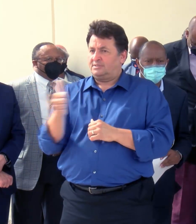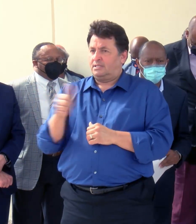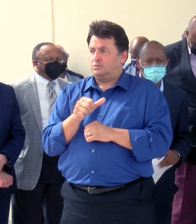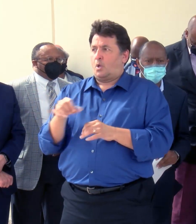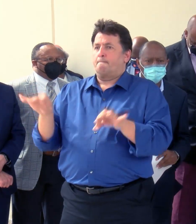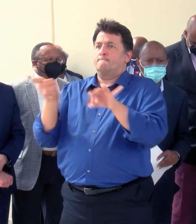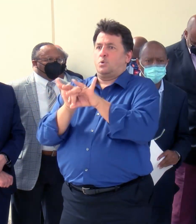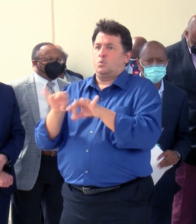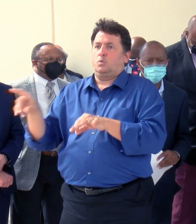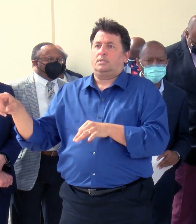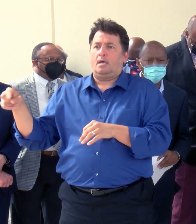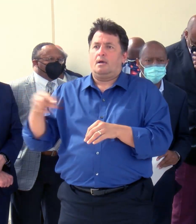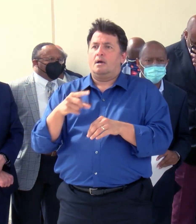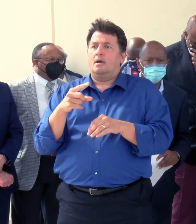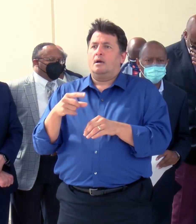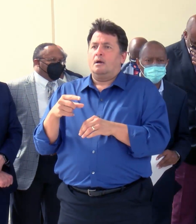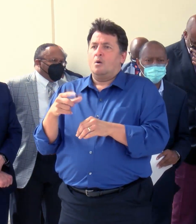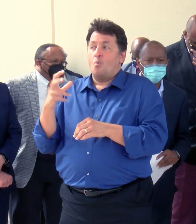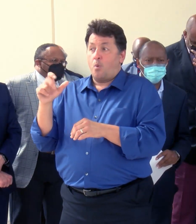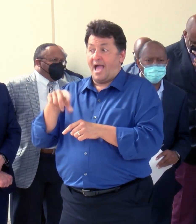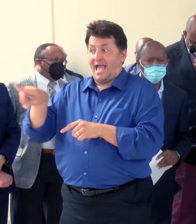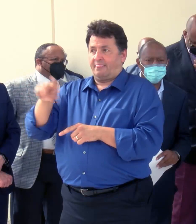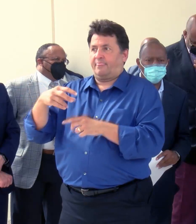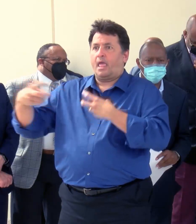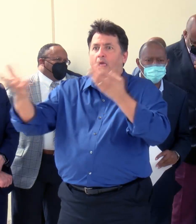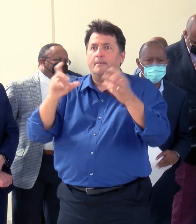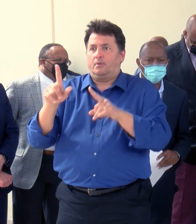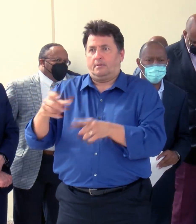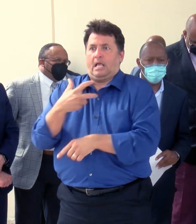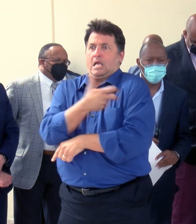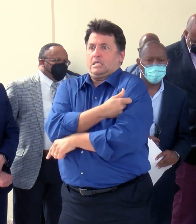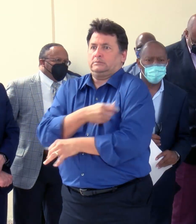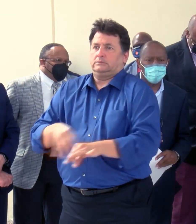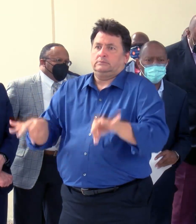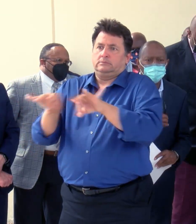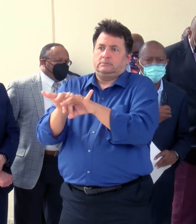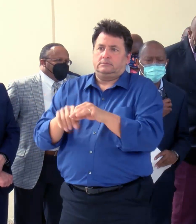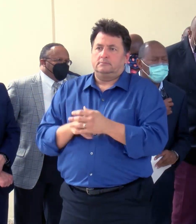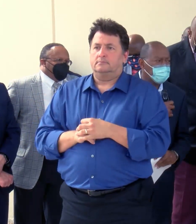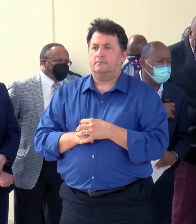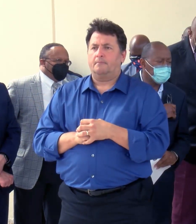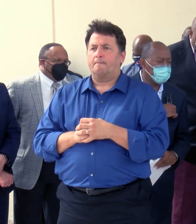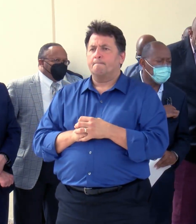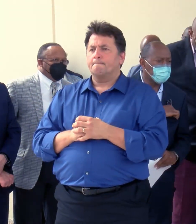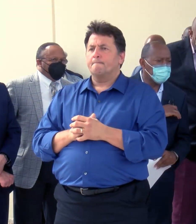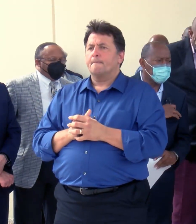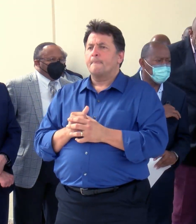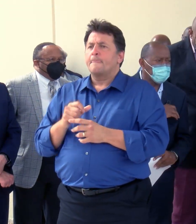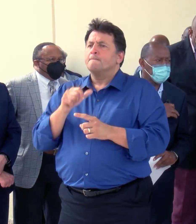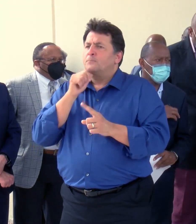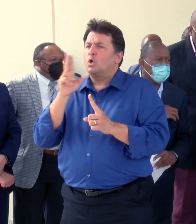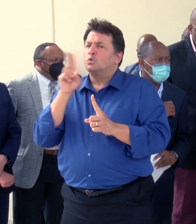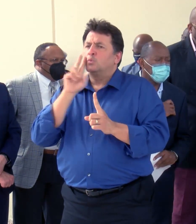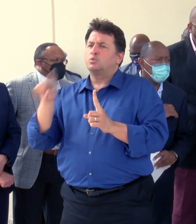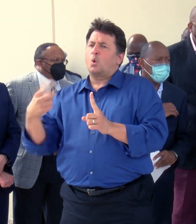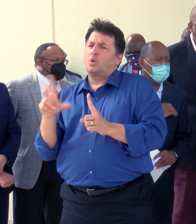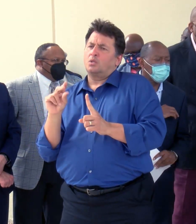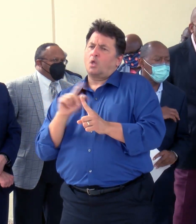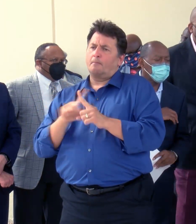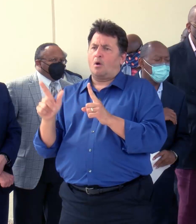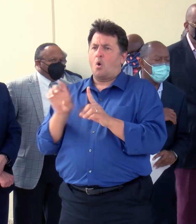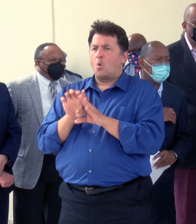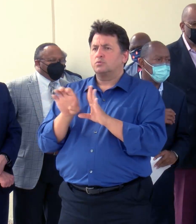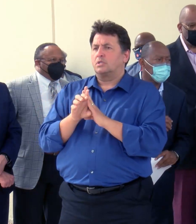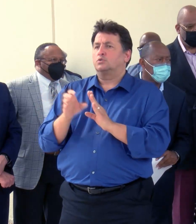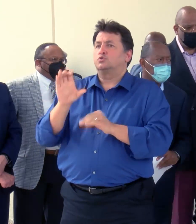this life-saving vaccine. So I'm so excited to be partnering not just with the city of Houston, certainly Mayor Turner, but with the Church Without Walls and